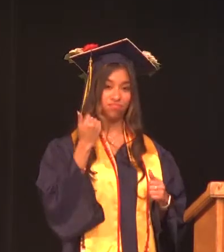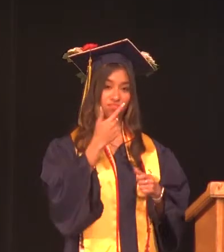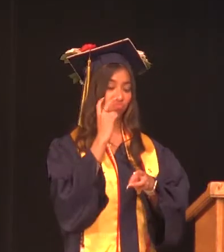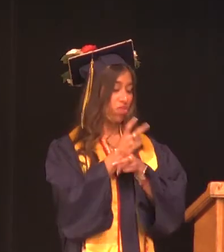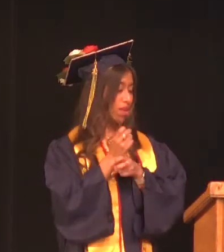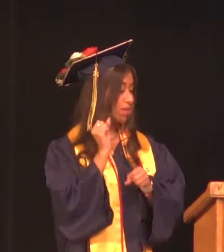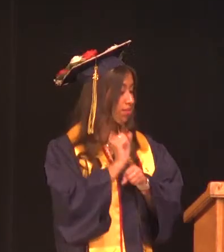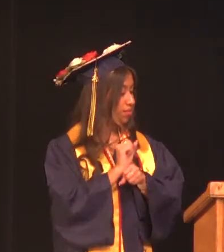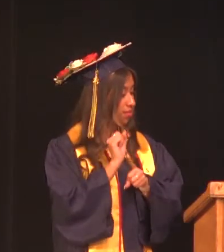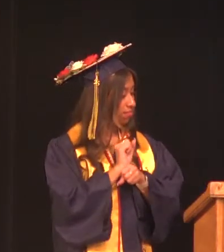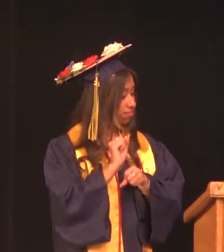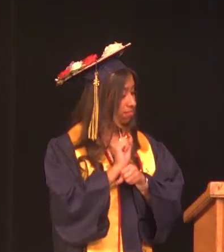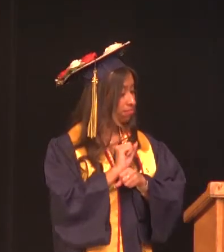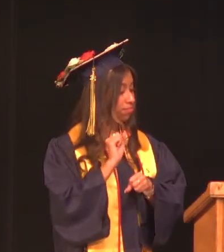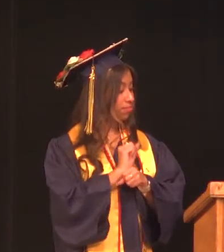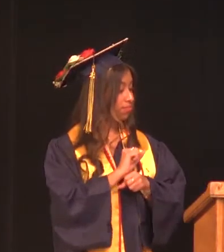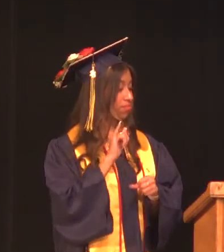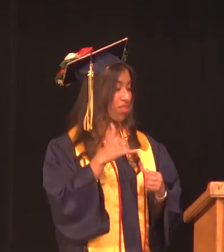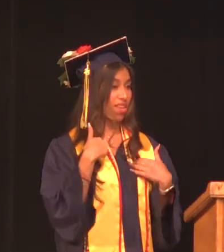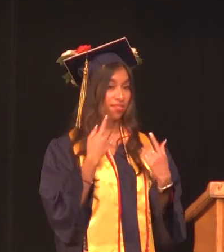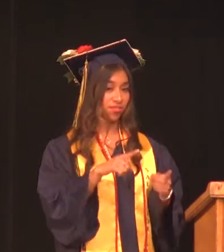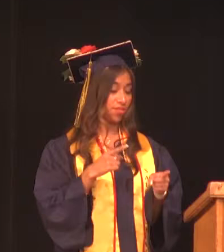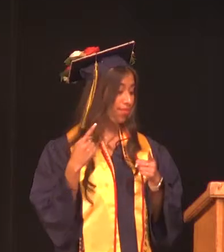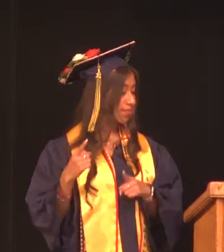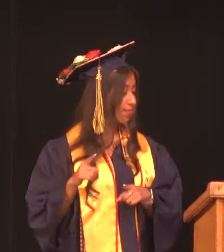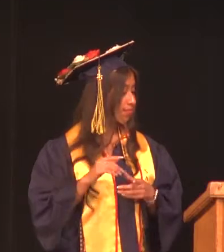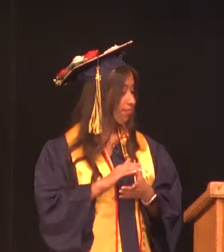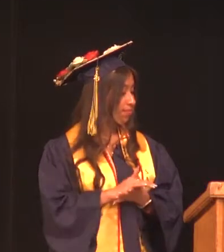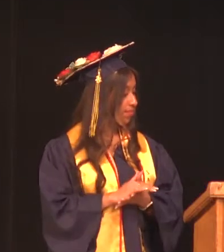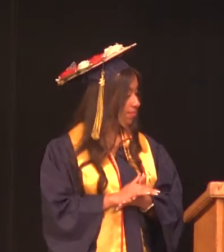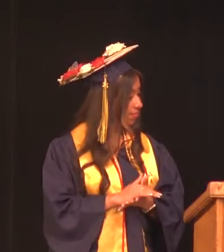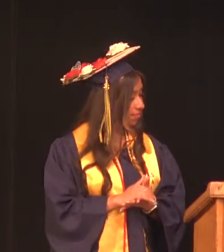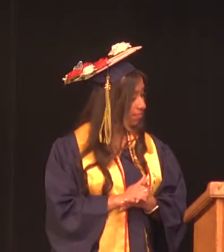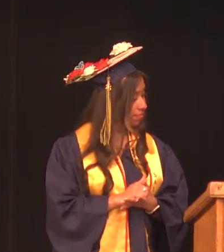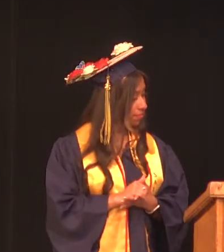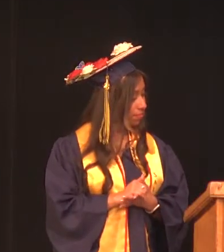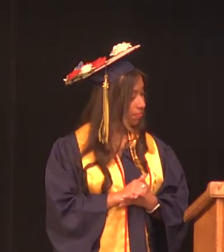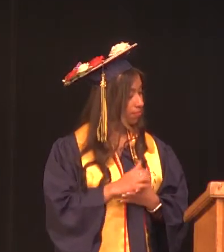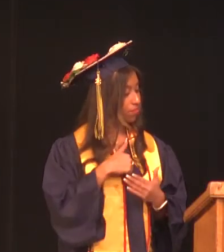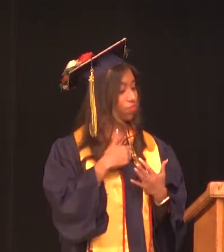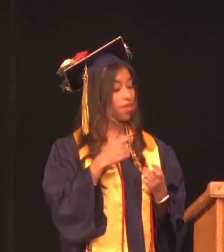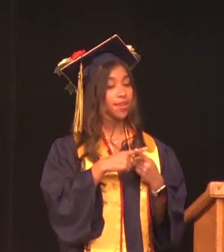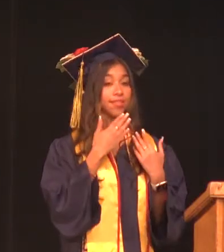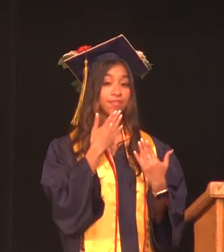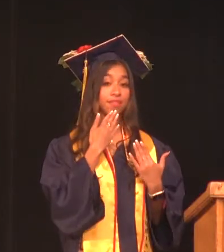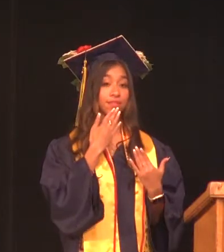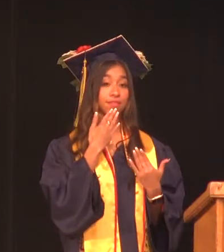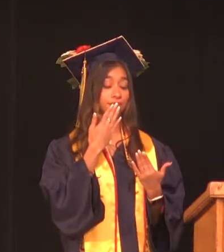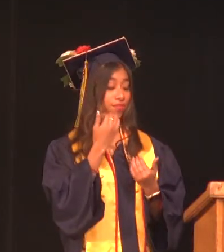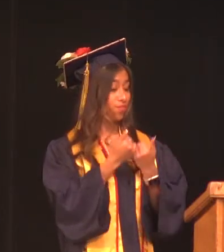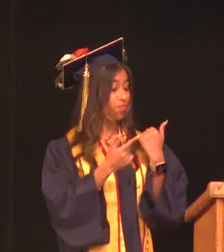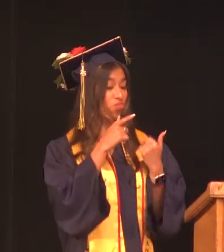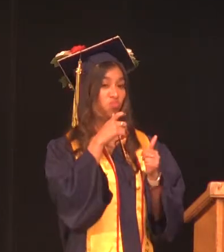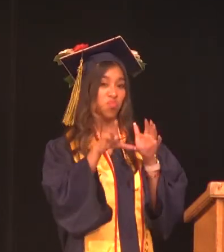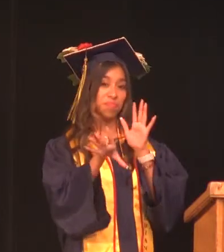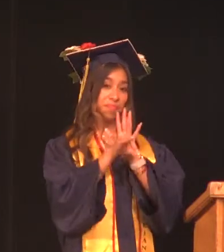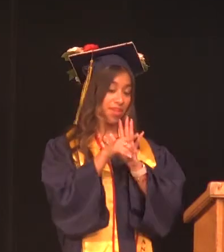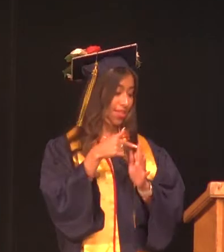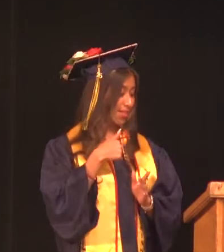I am so proud of myself and all the hard work that I've put into this year. But I also want